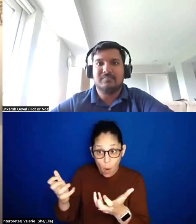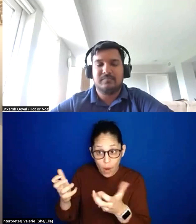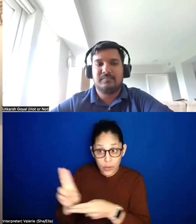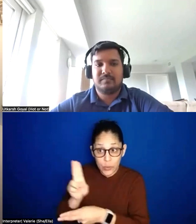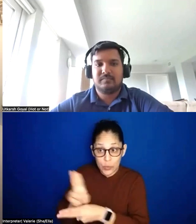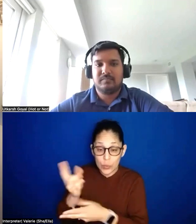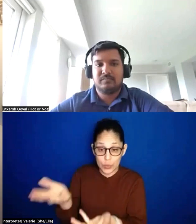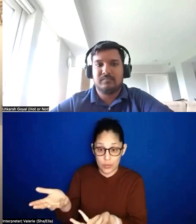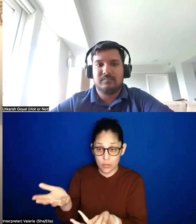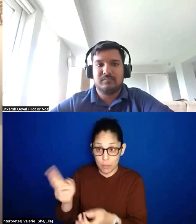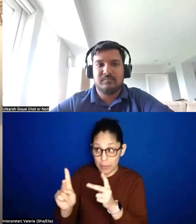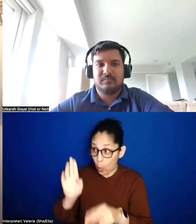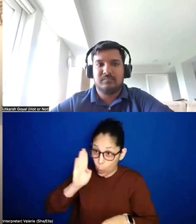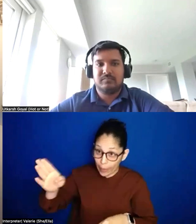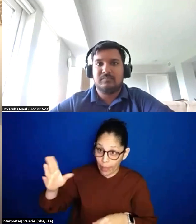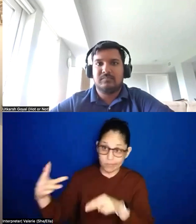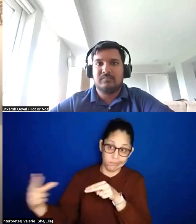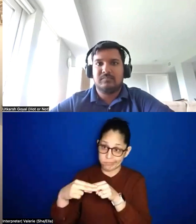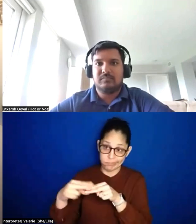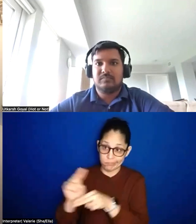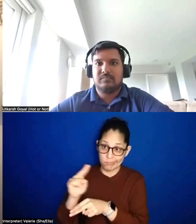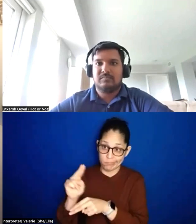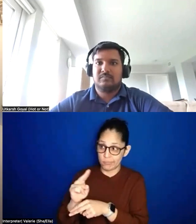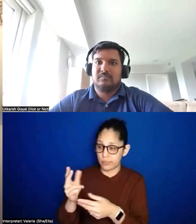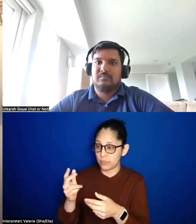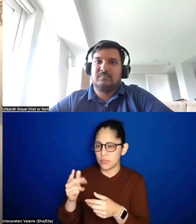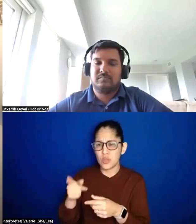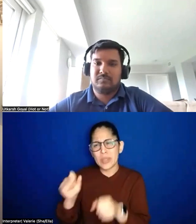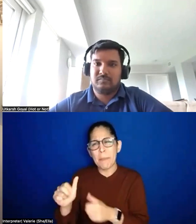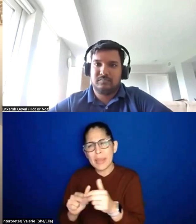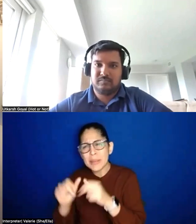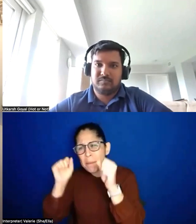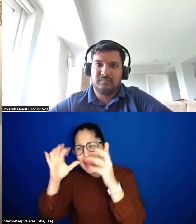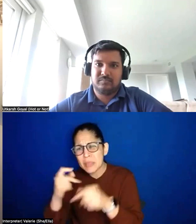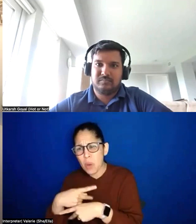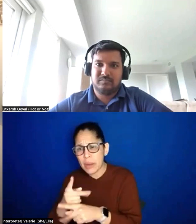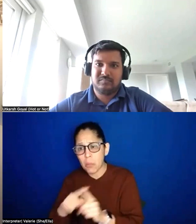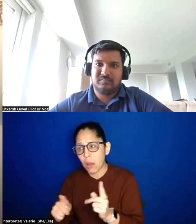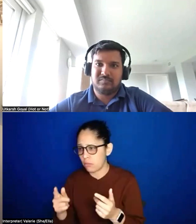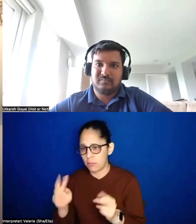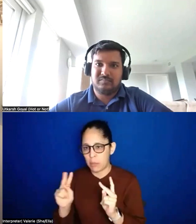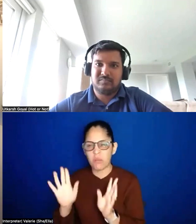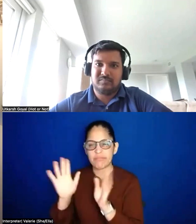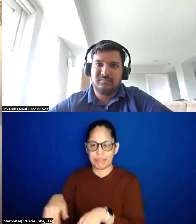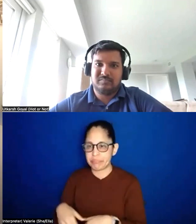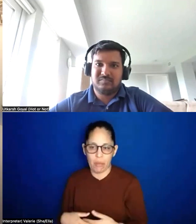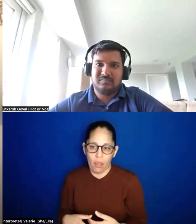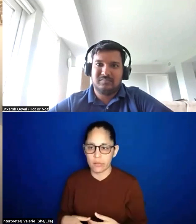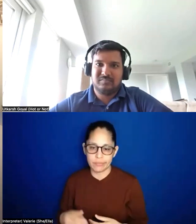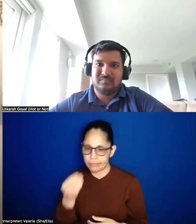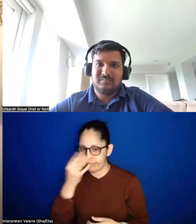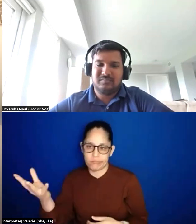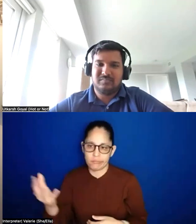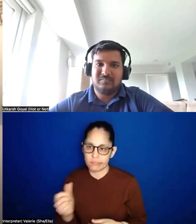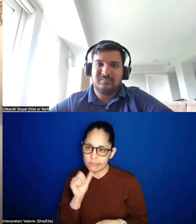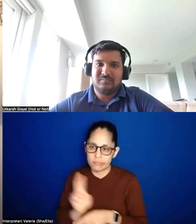people will use. You can build an amazing product, but if no one wants it, if no one's going to